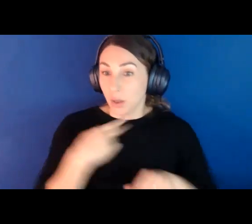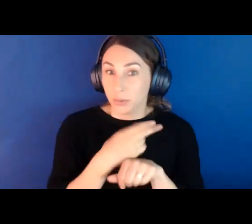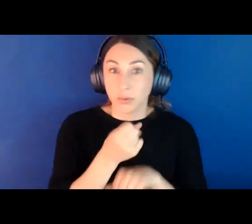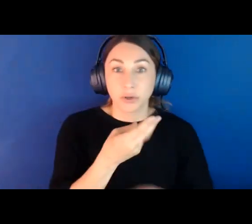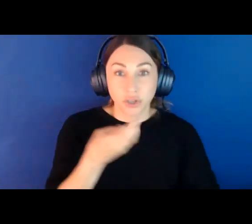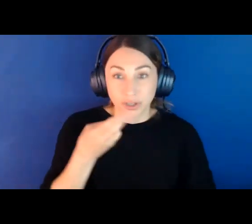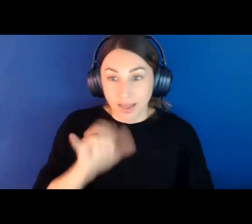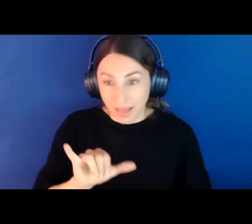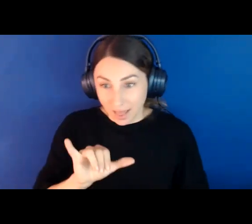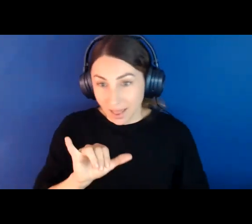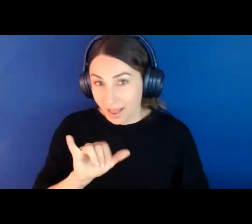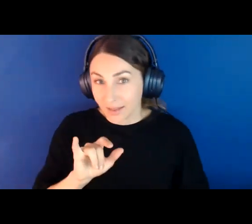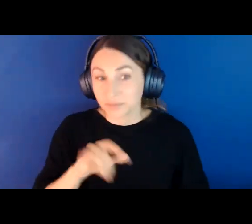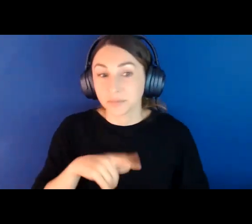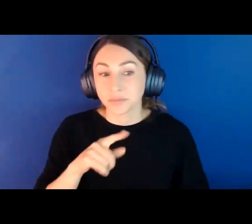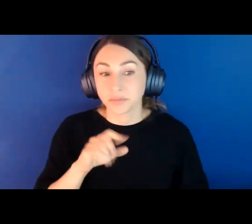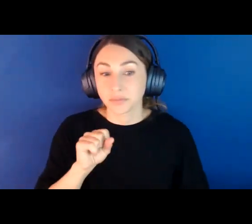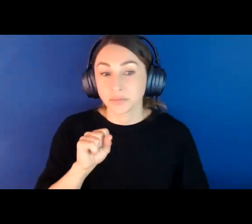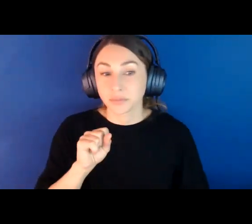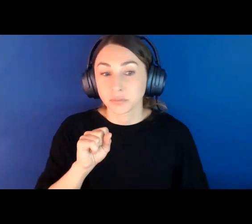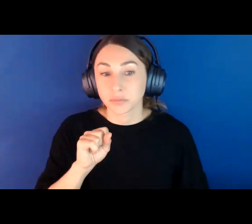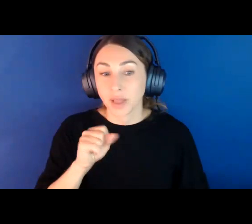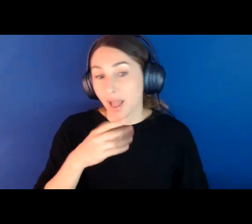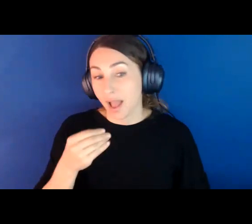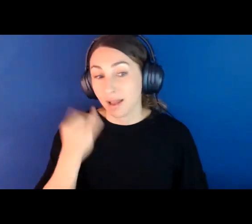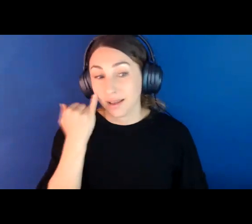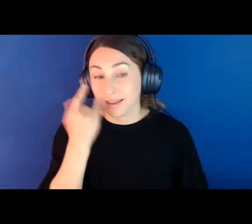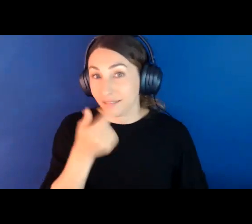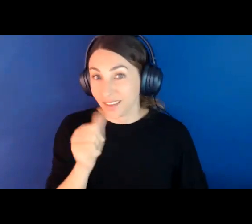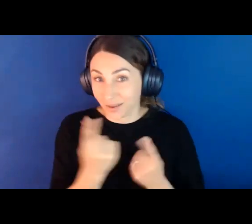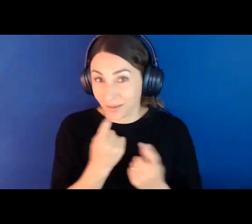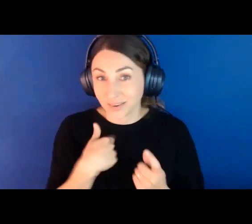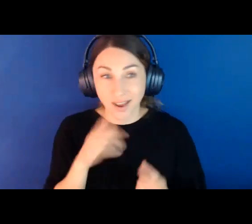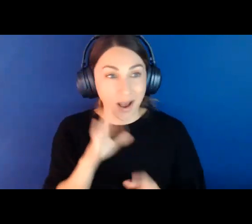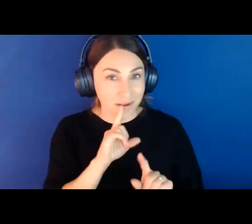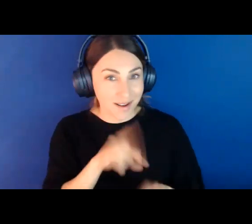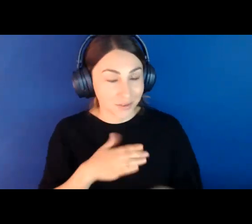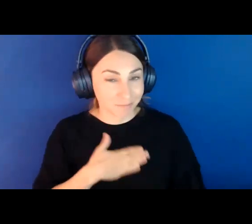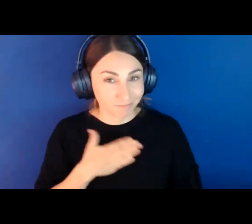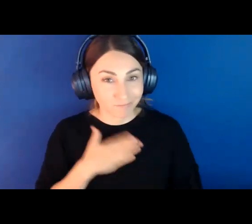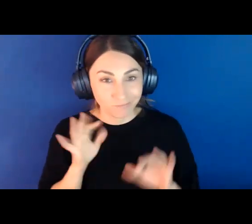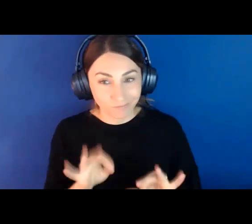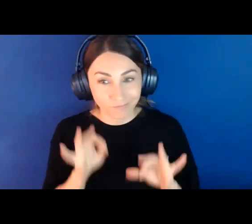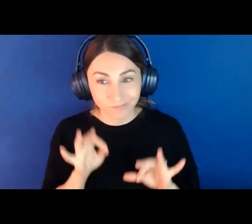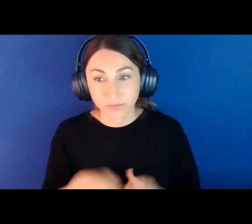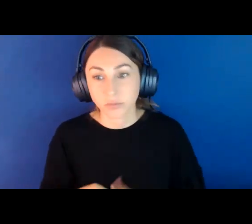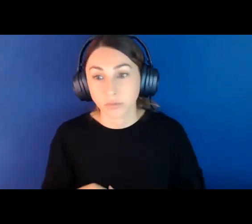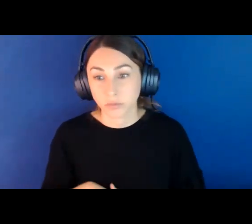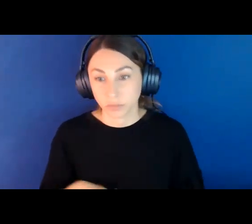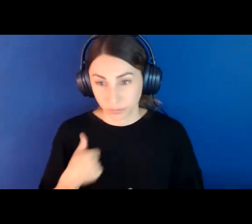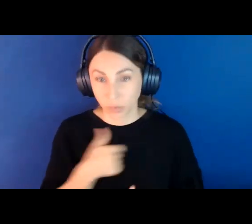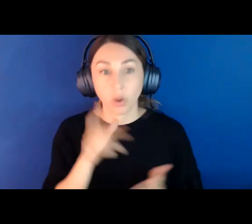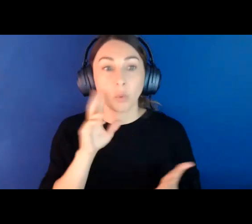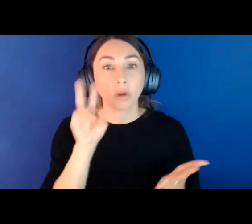they. And if you have any questions, I will be happy to answer them. Now, we are going to go through what is